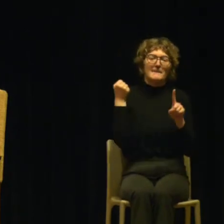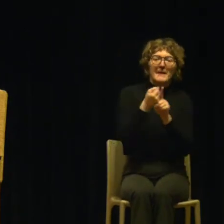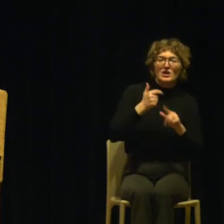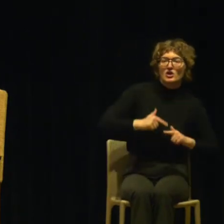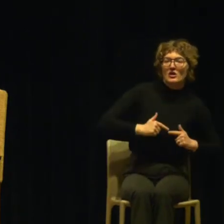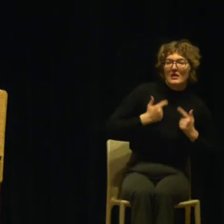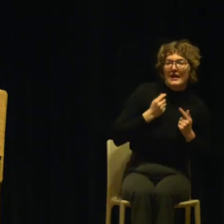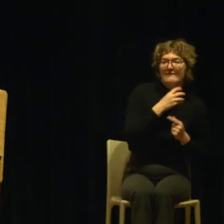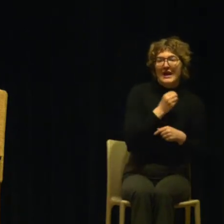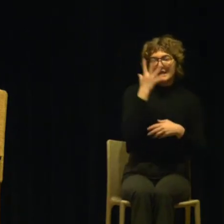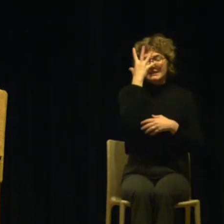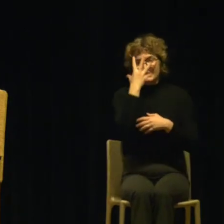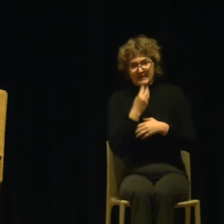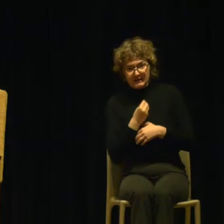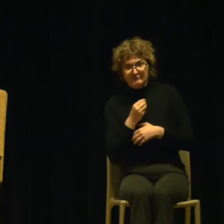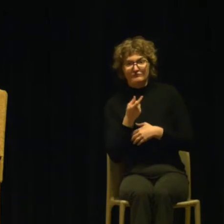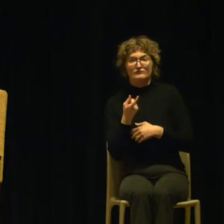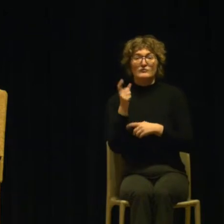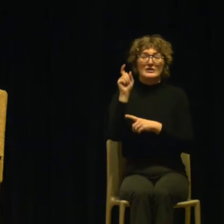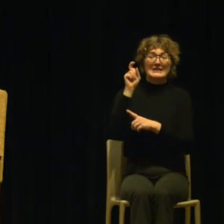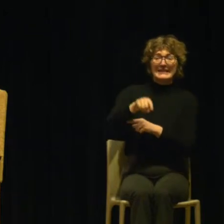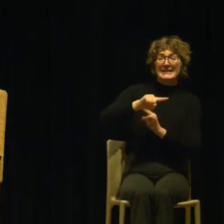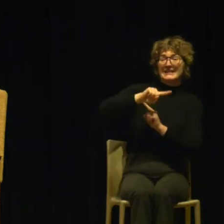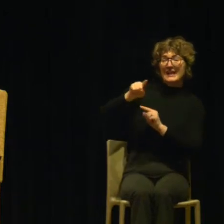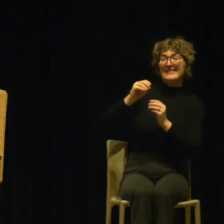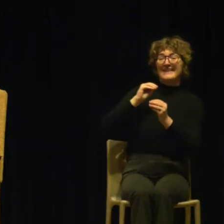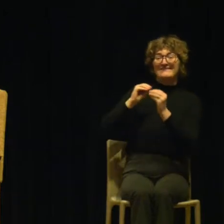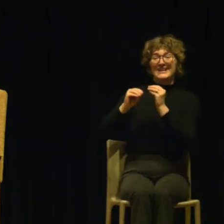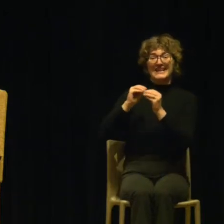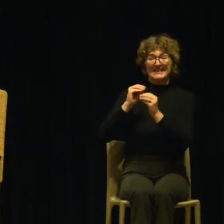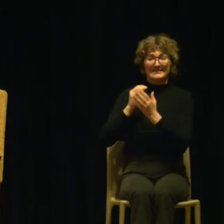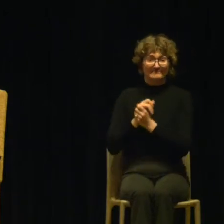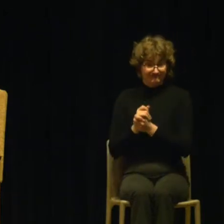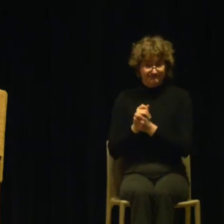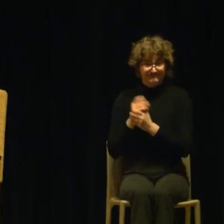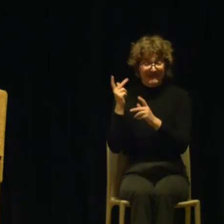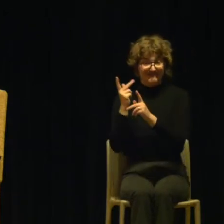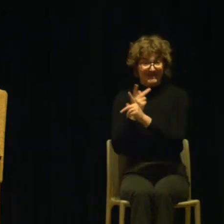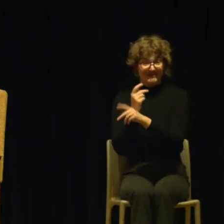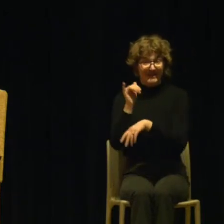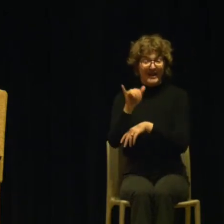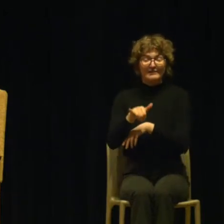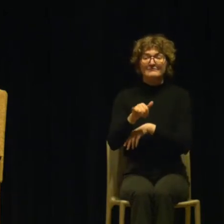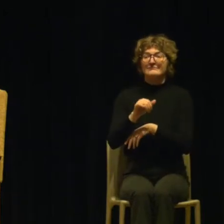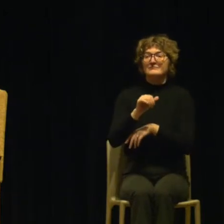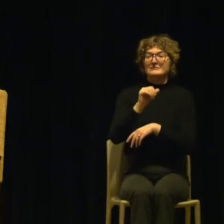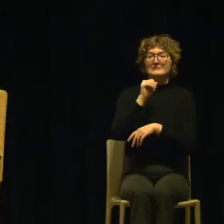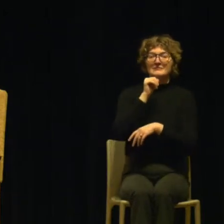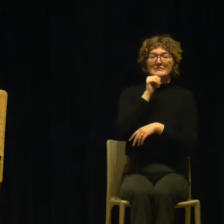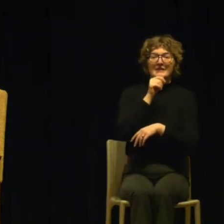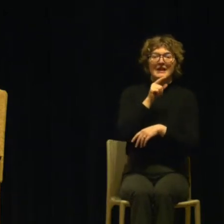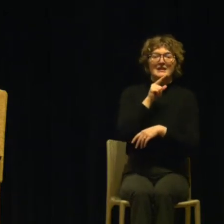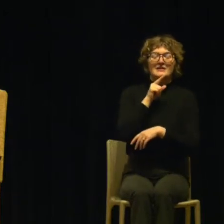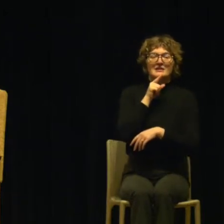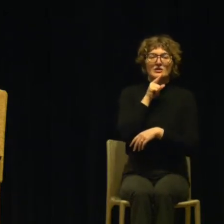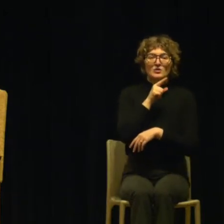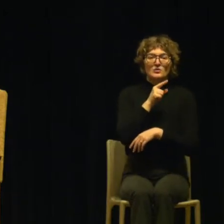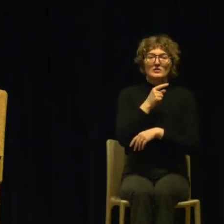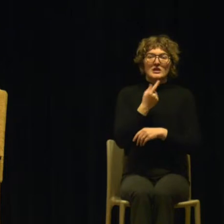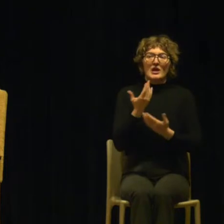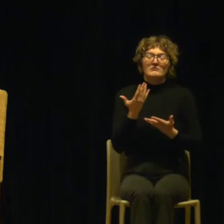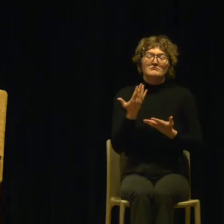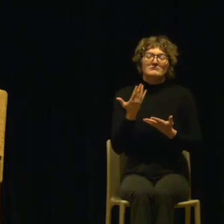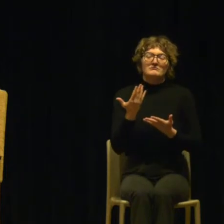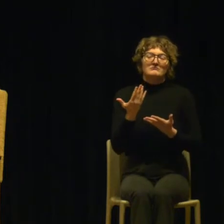your sleep, you need to get that fixed. Because hot flashes are really not benign. They are really harbingers